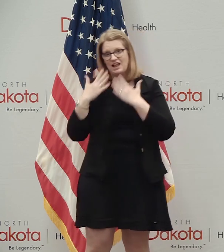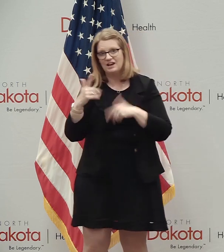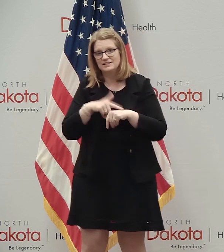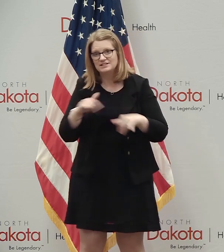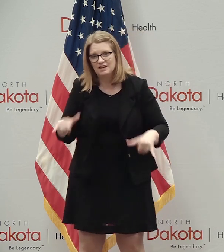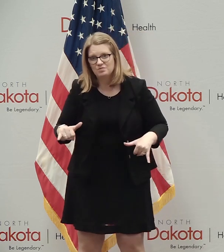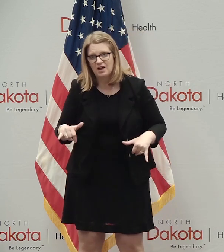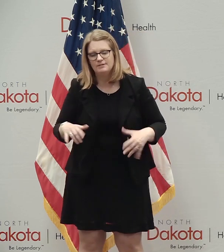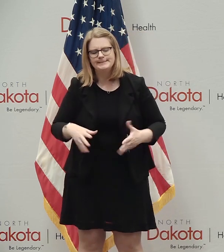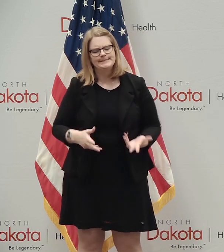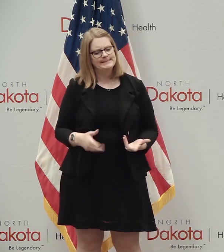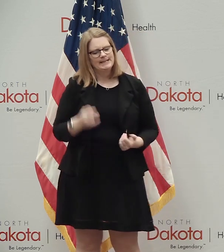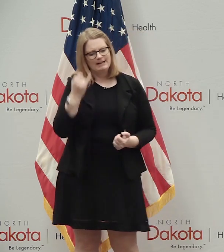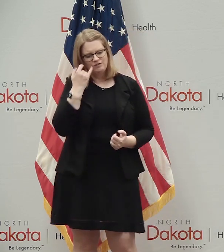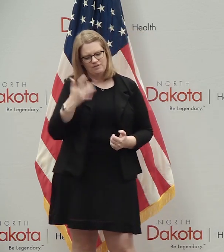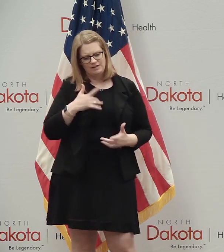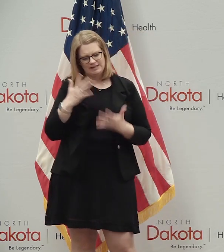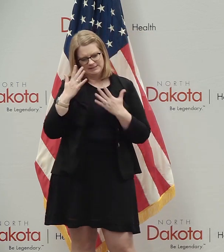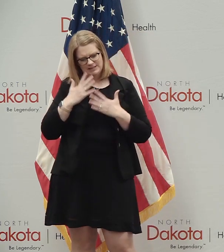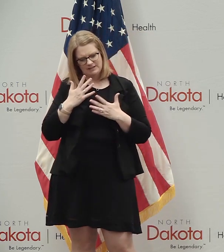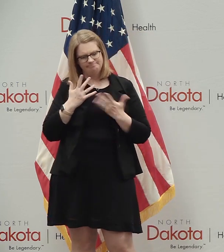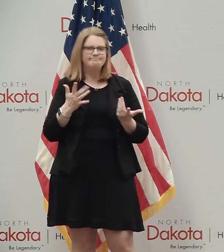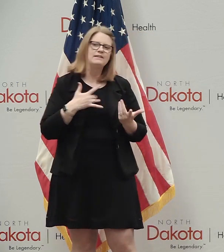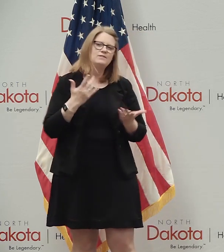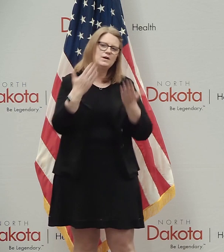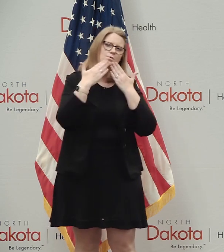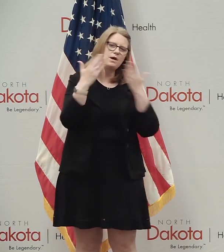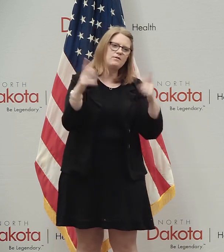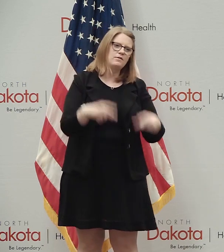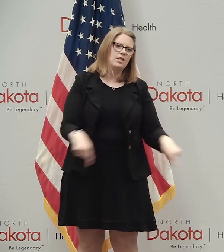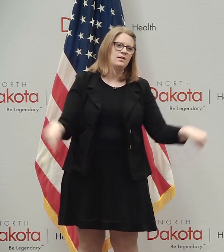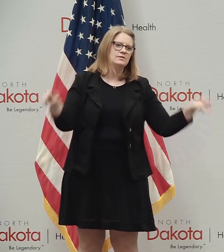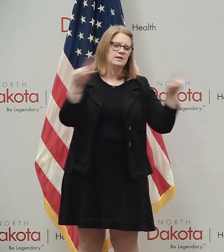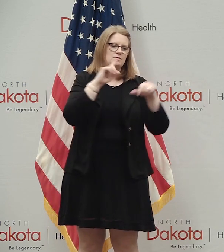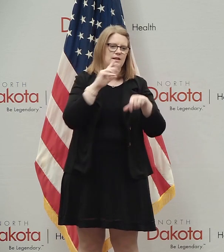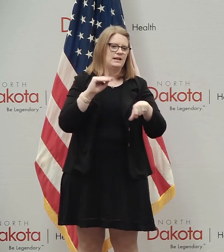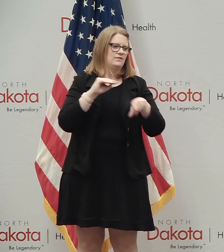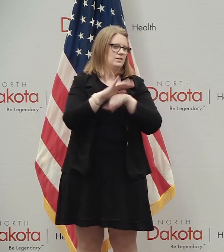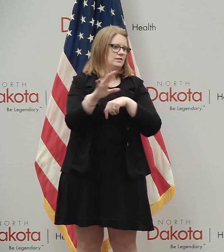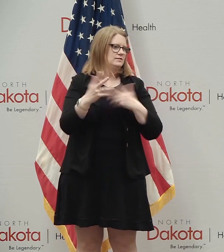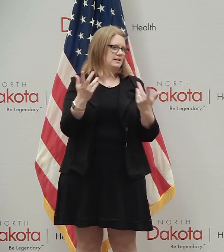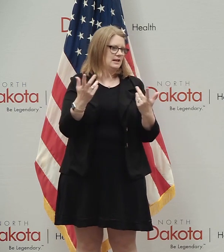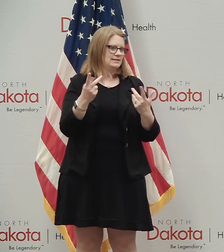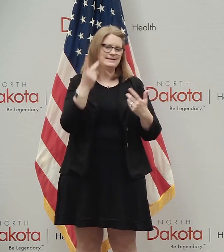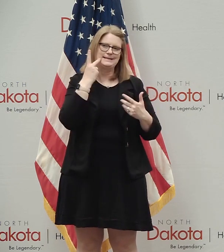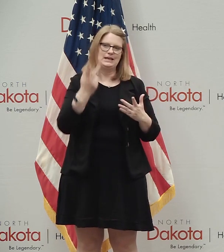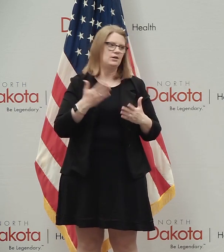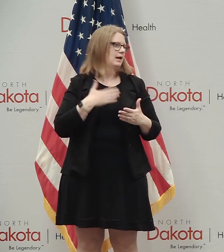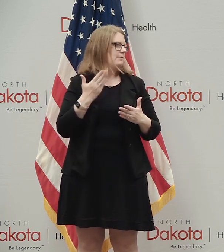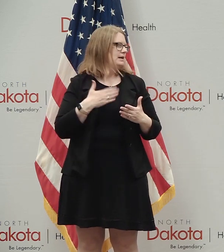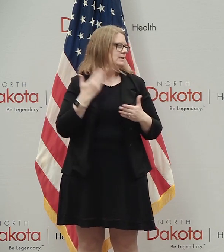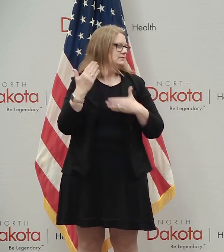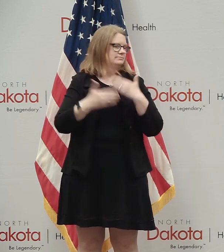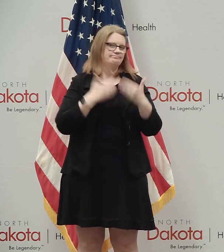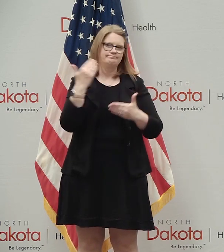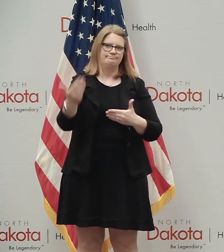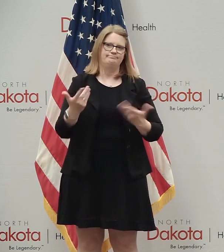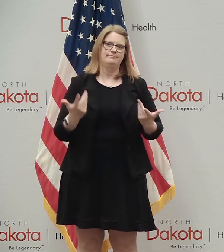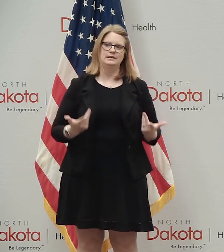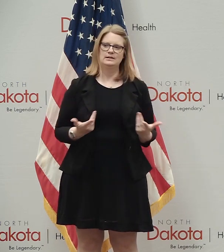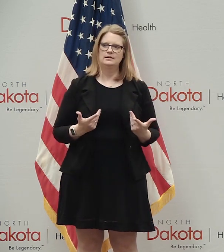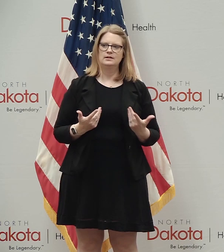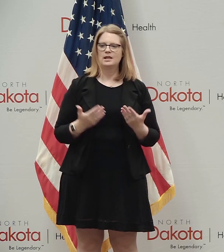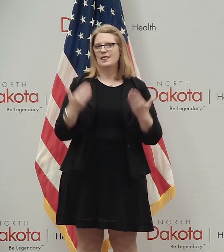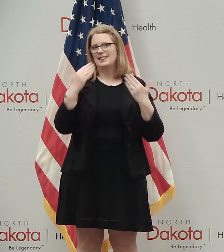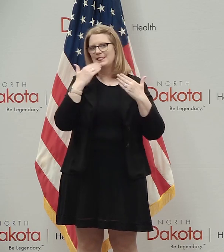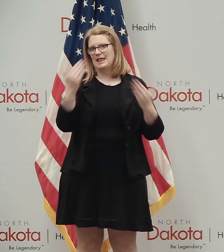feeling unhappy, just get a little more grateful to those around you that are making a difference and watch your happiness surge forward. With that, we'll say